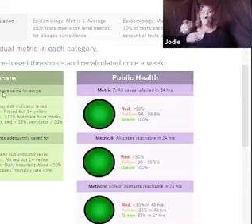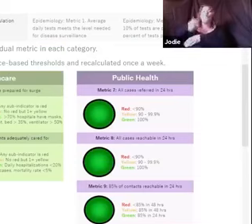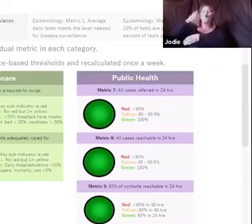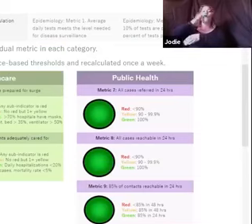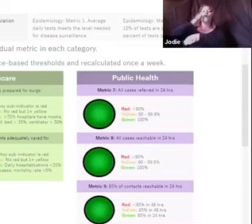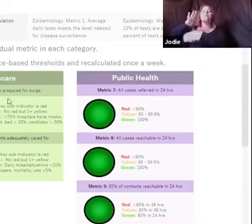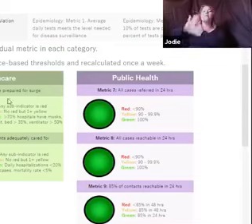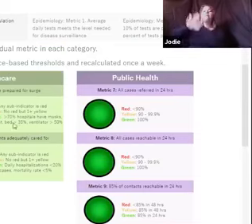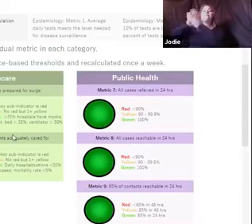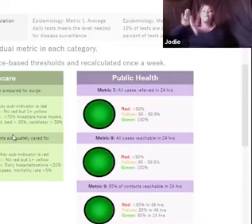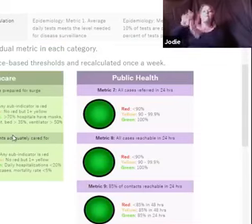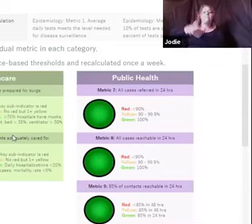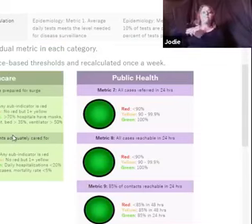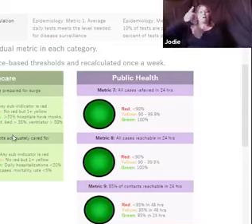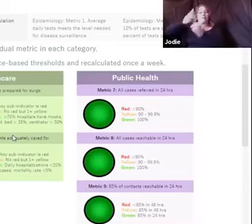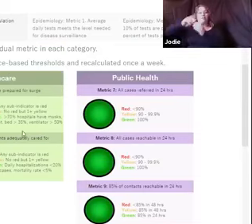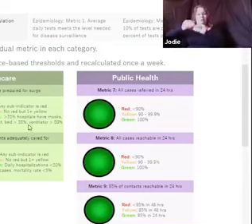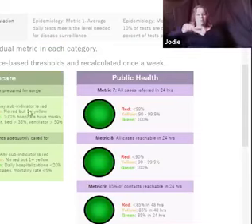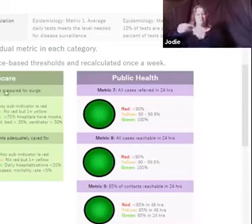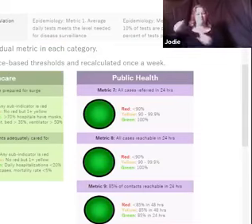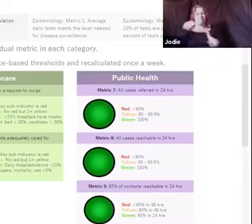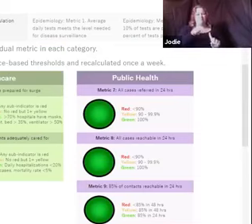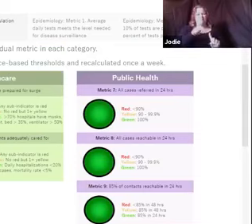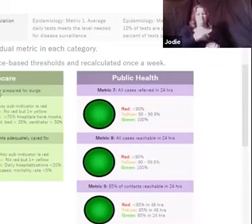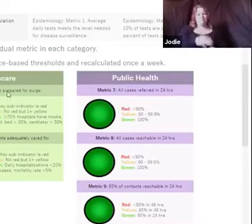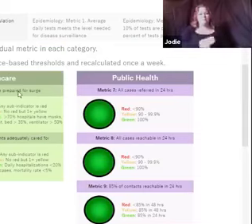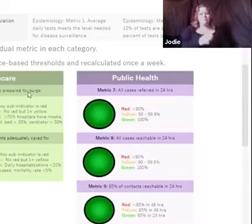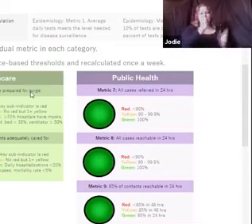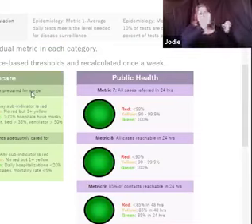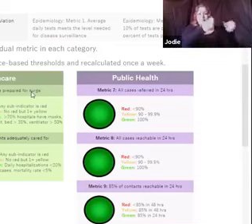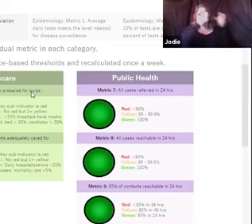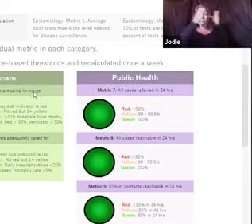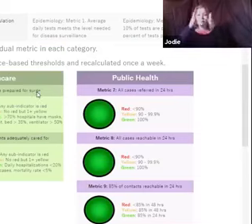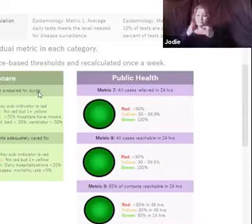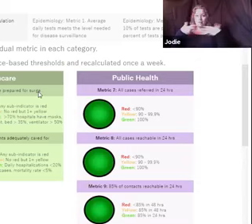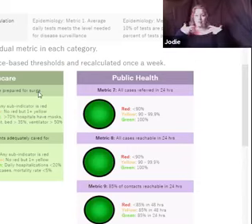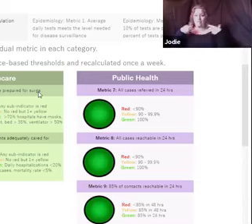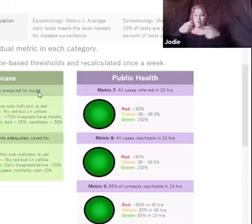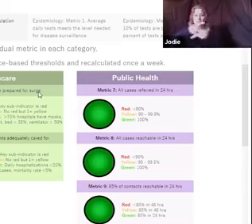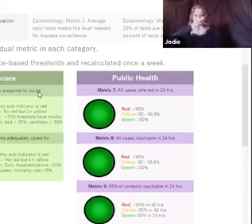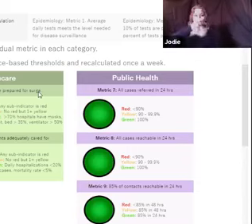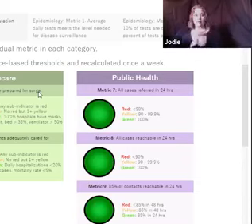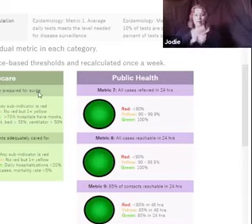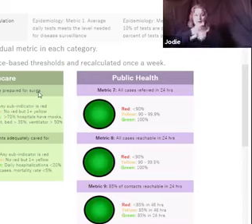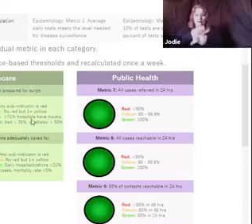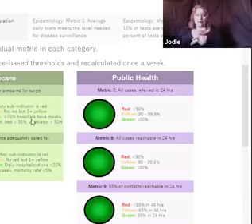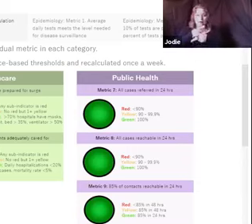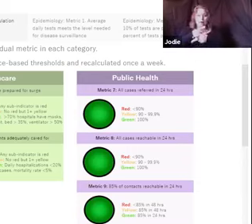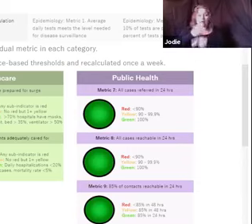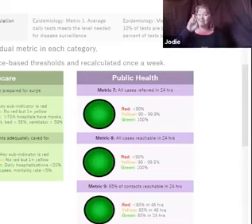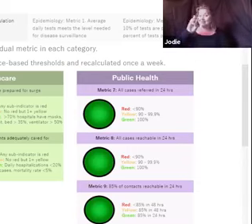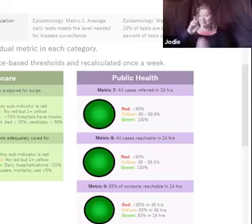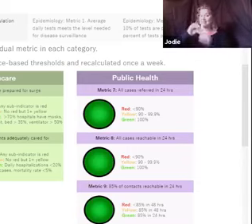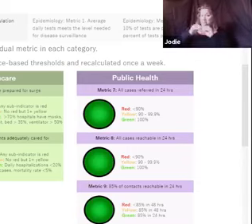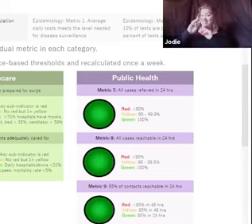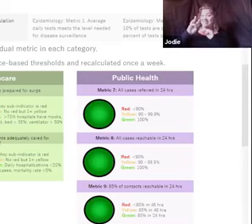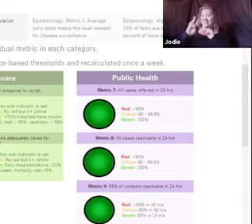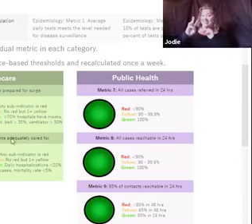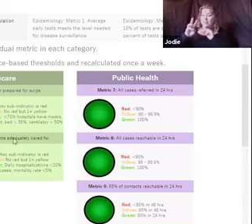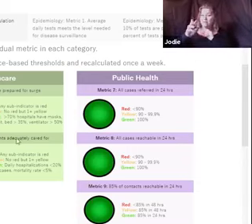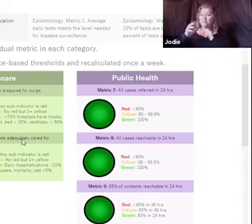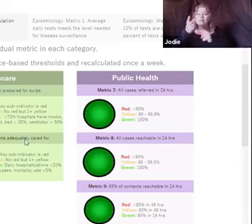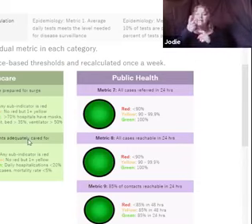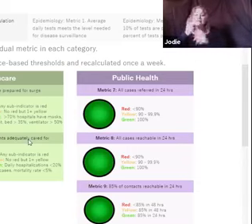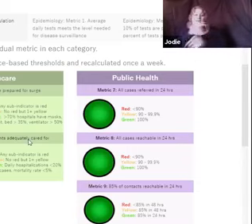Healthcare has metrics 5 and 6, which are that hospitals are prepared for surge of patients and that